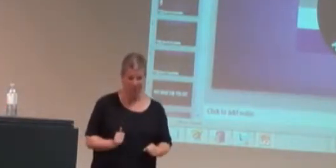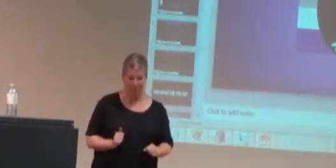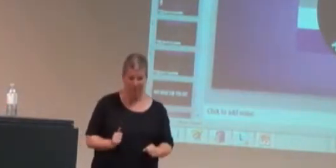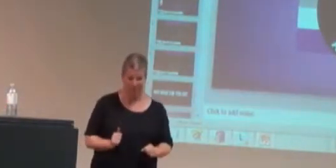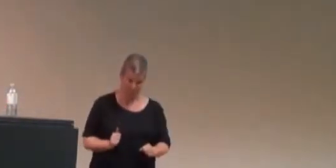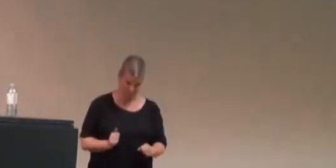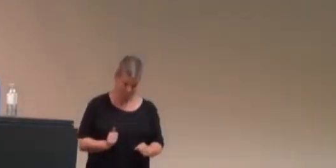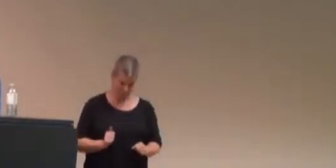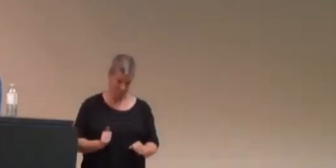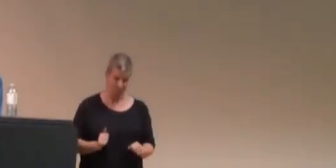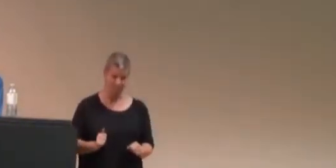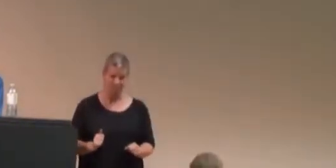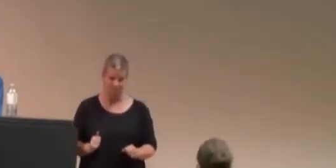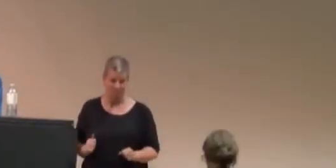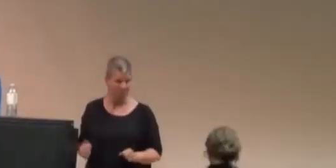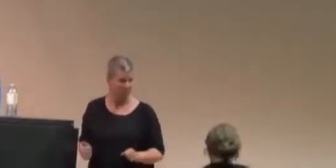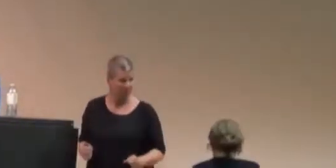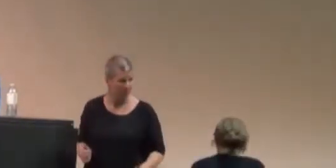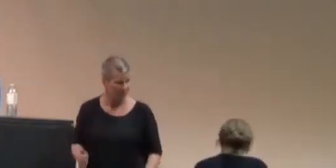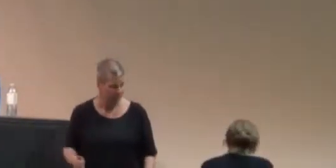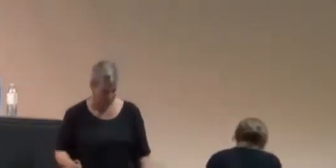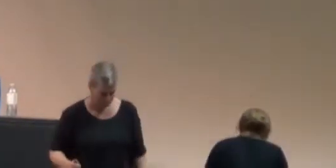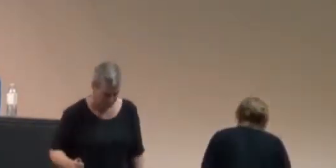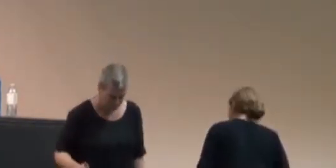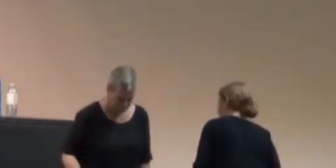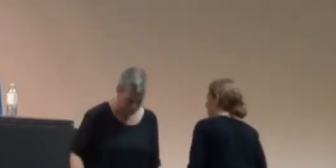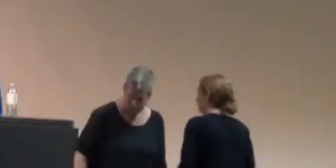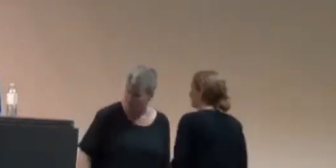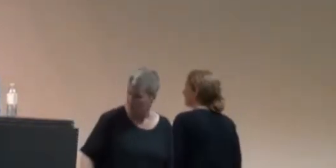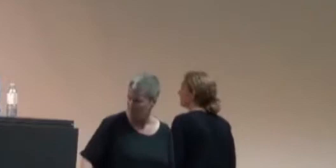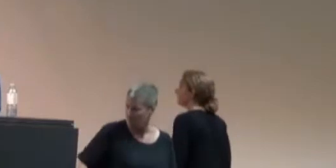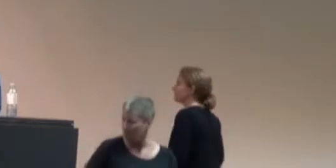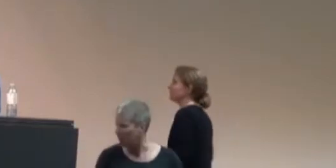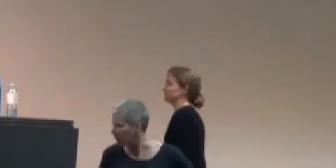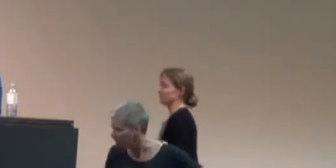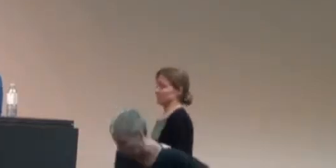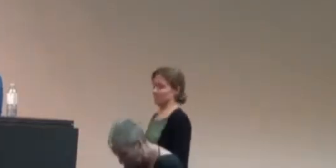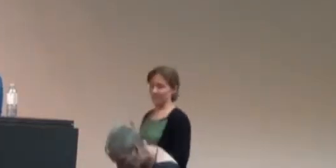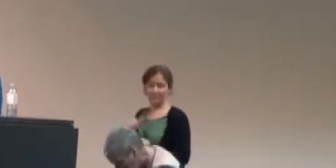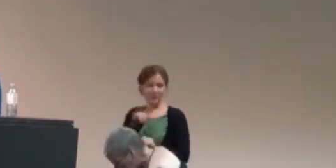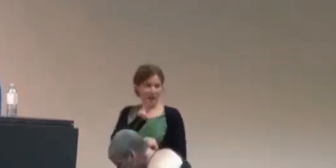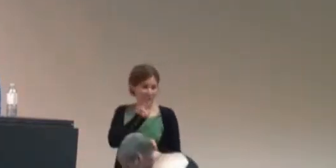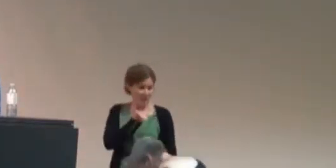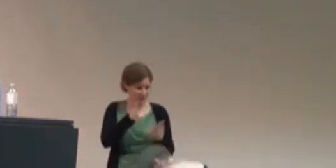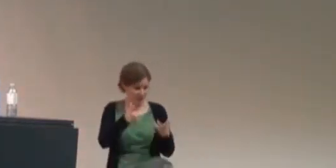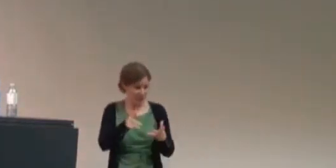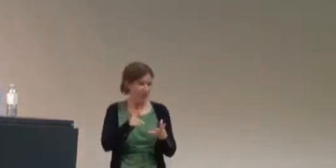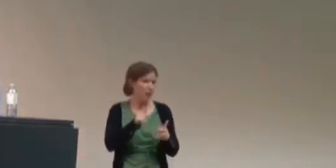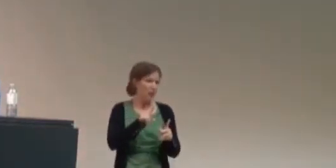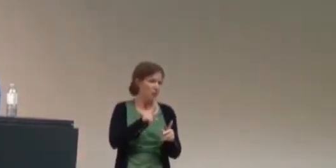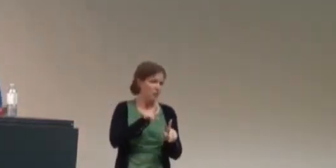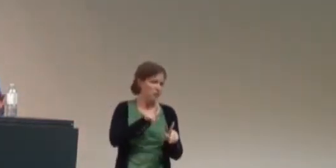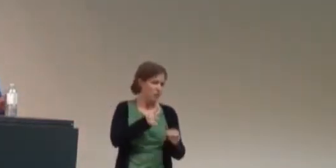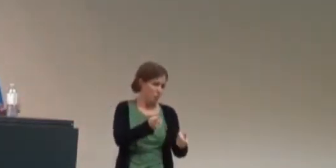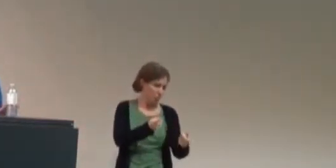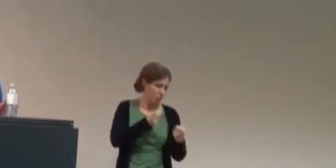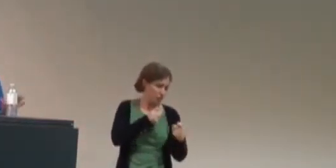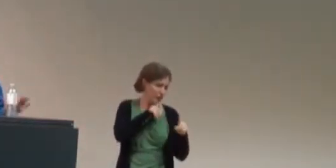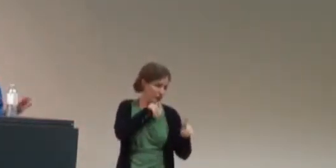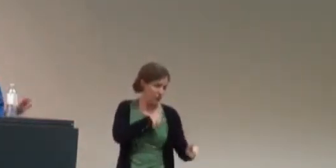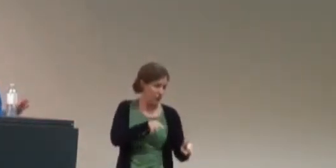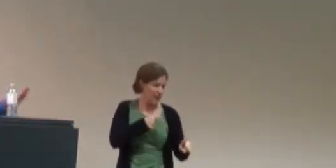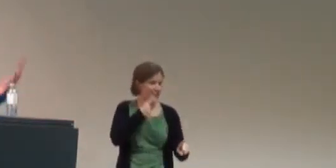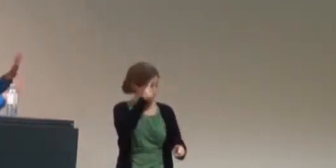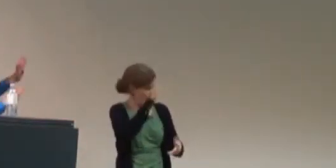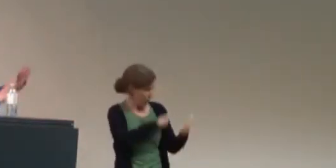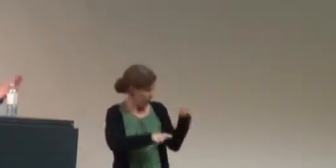We're fine. Okay. Okay. And then we will be having a question and answer session afterwards. So... If you have any questions, and